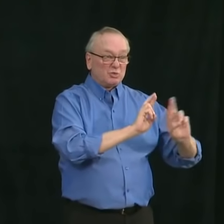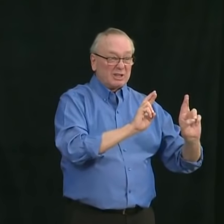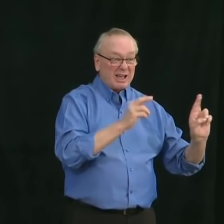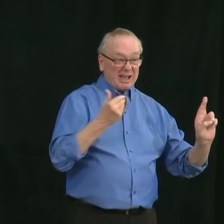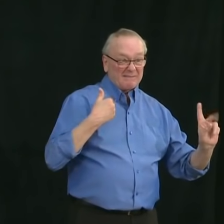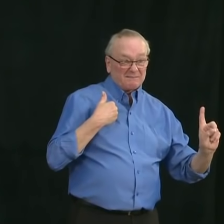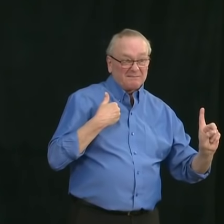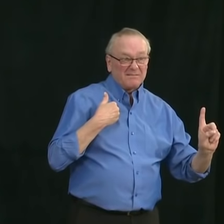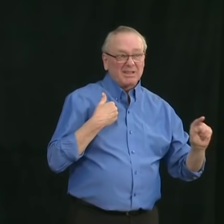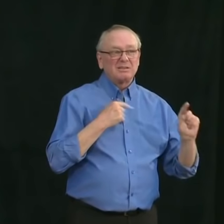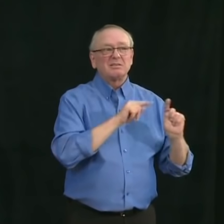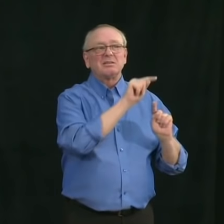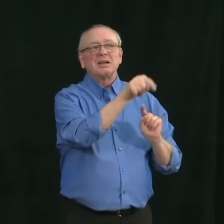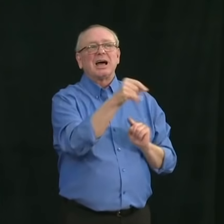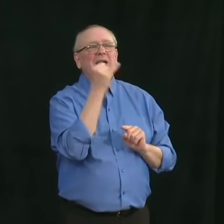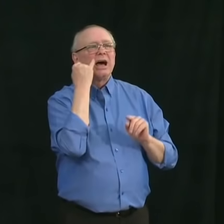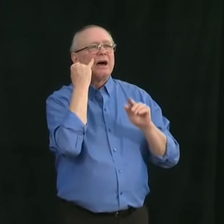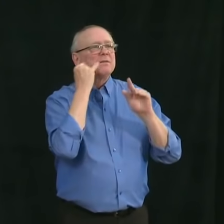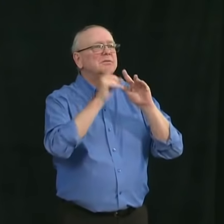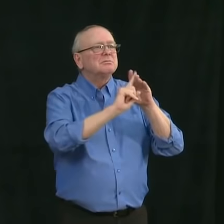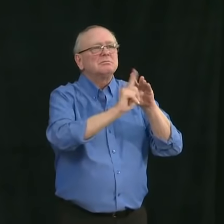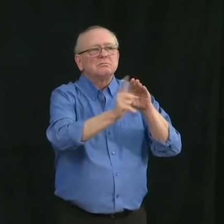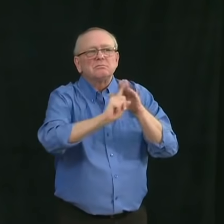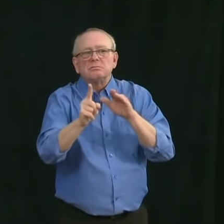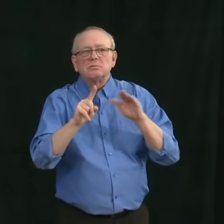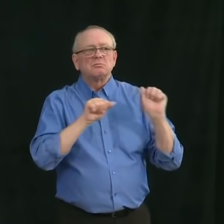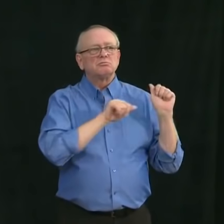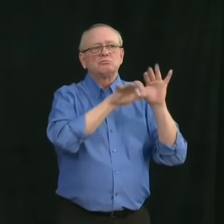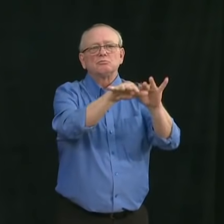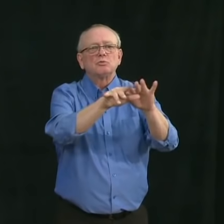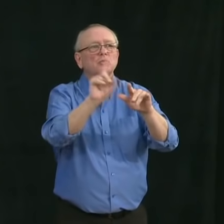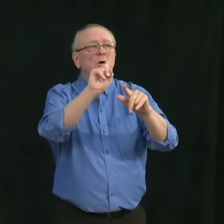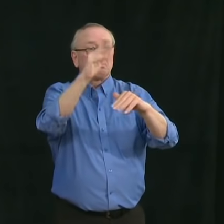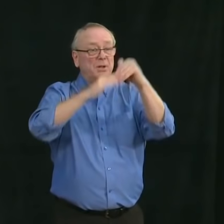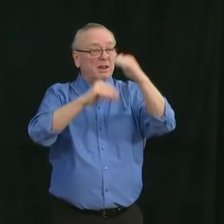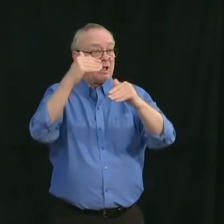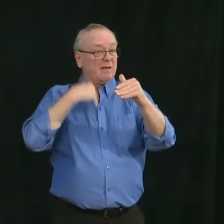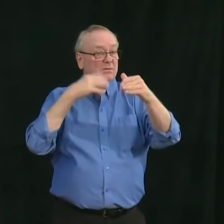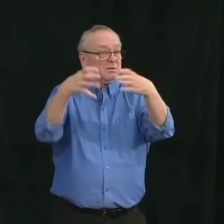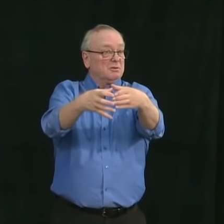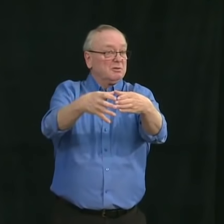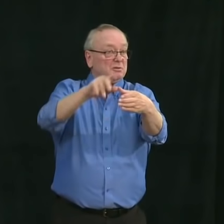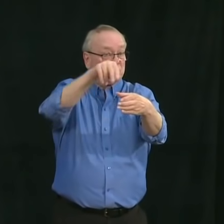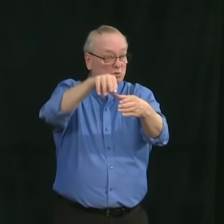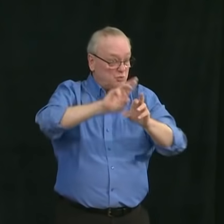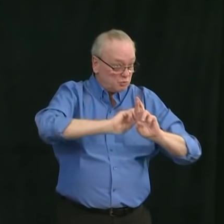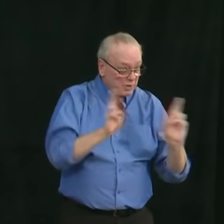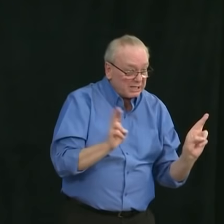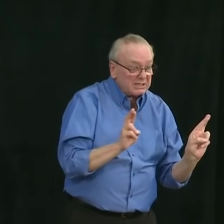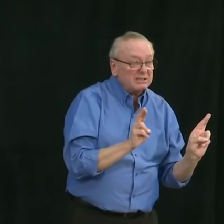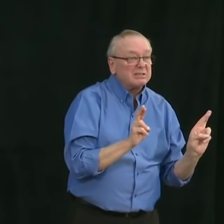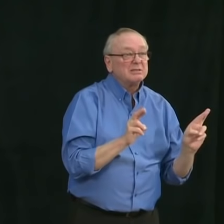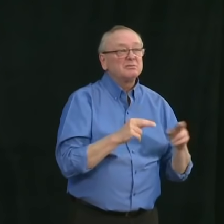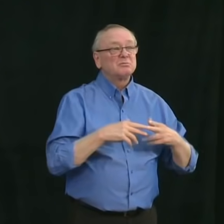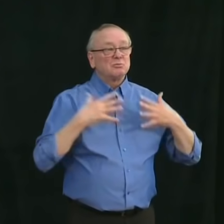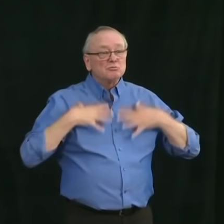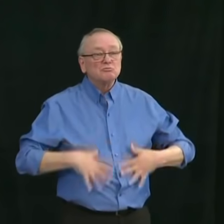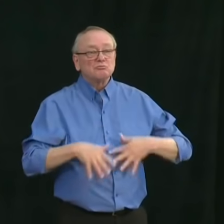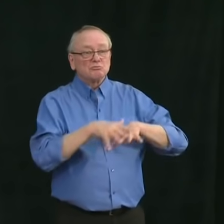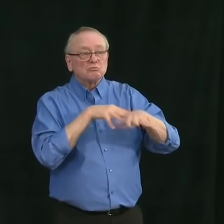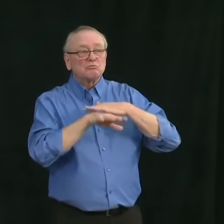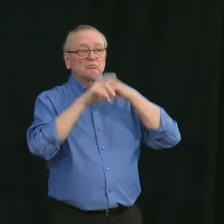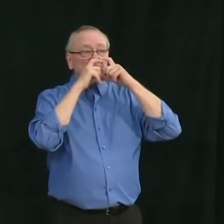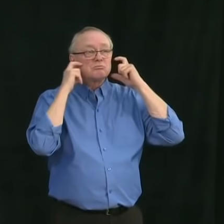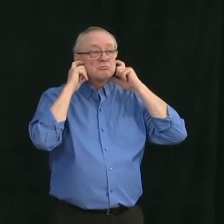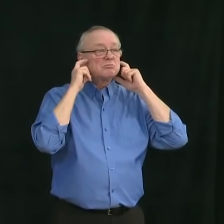distancing measures and sanitation measures that need to be put in place to prevent spread of COVID. And so those are all the pieces